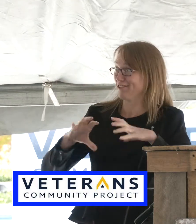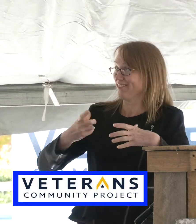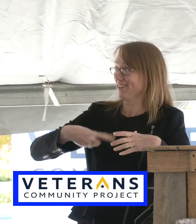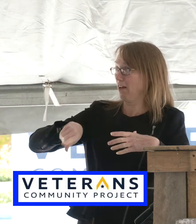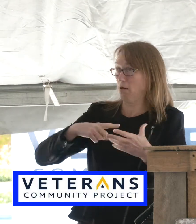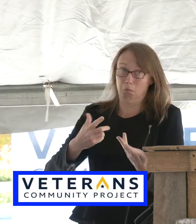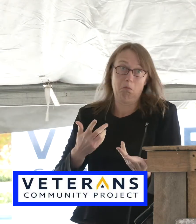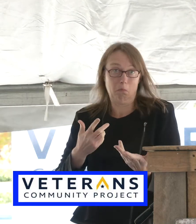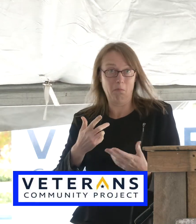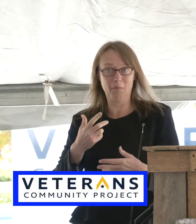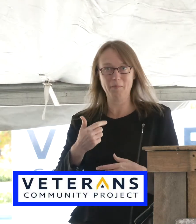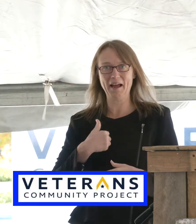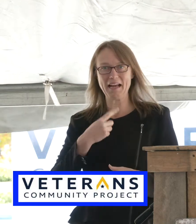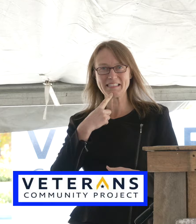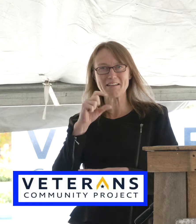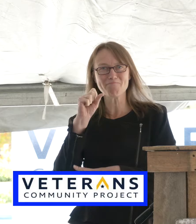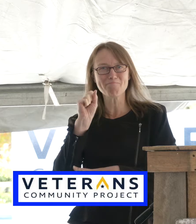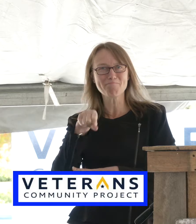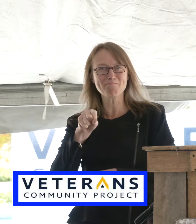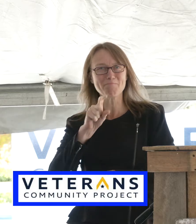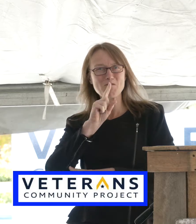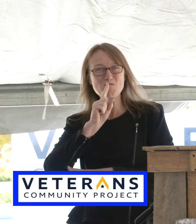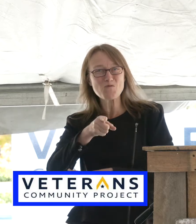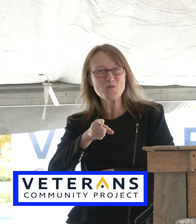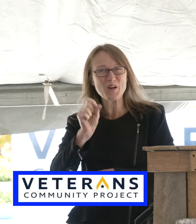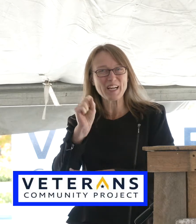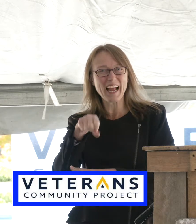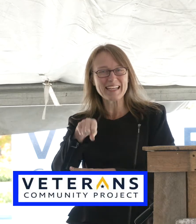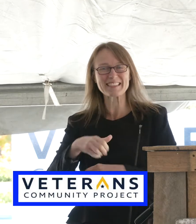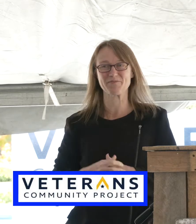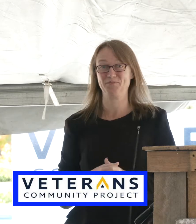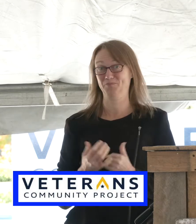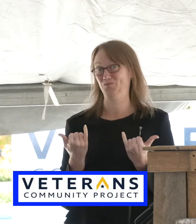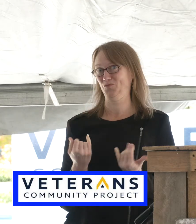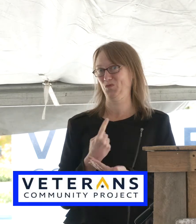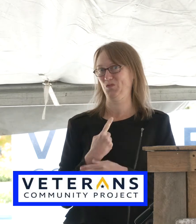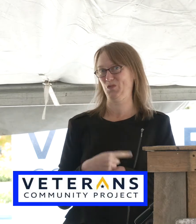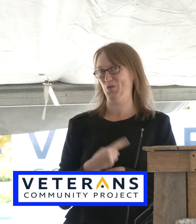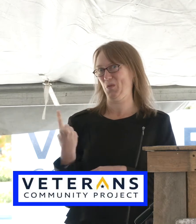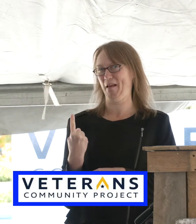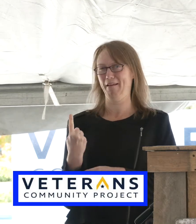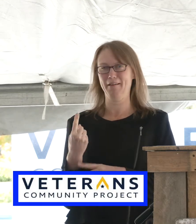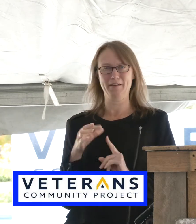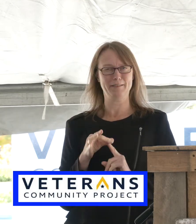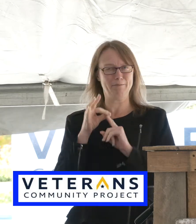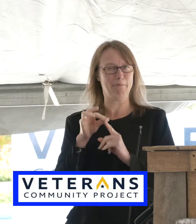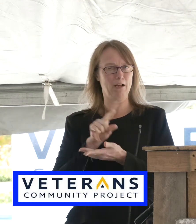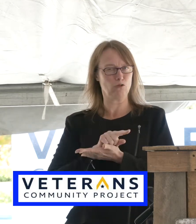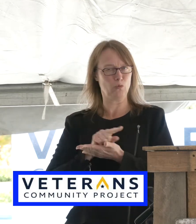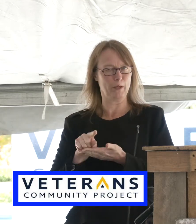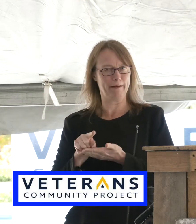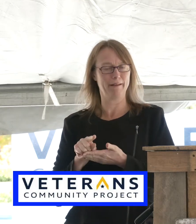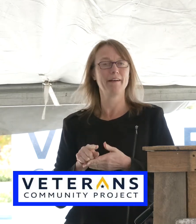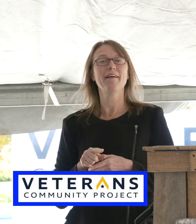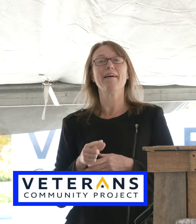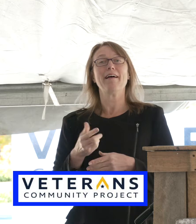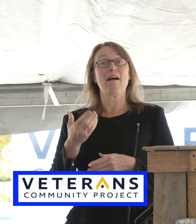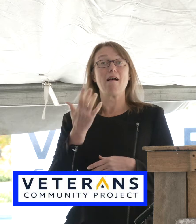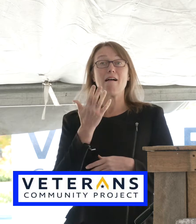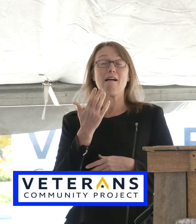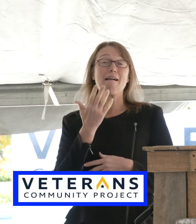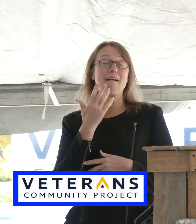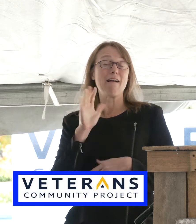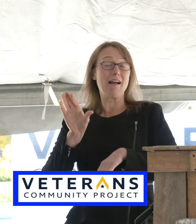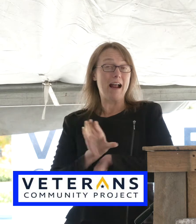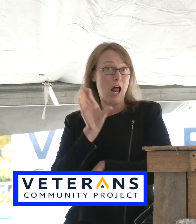for me because over the last few weeks, we have broken ground in Colorado. We're dedicating land in St. Louis.